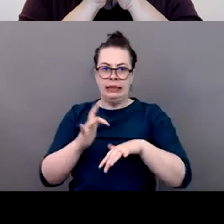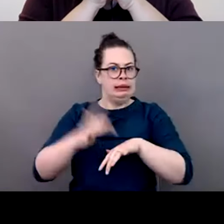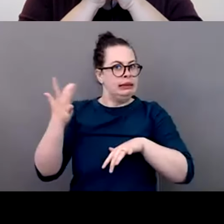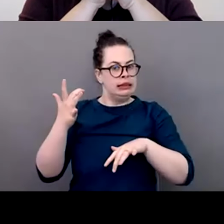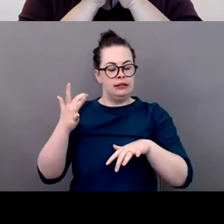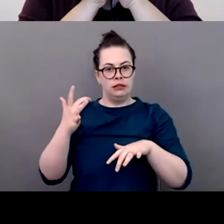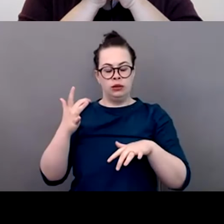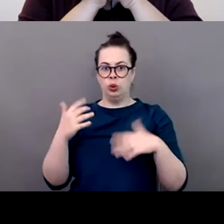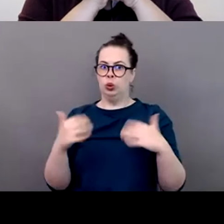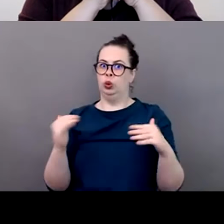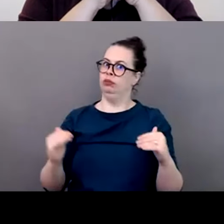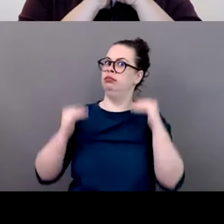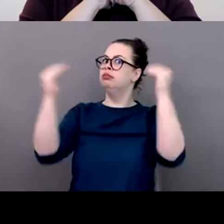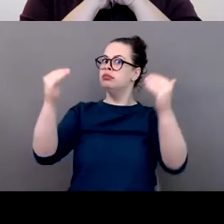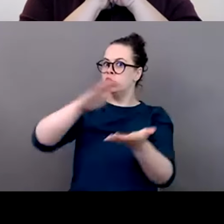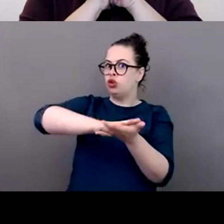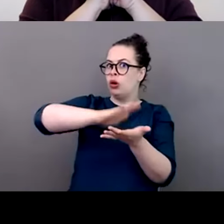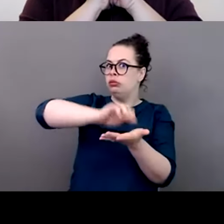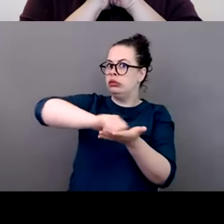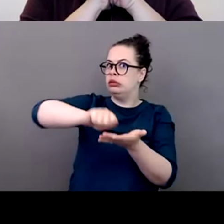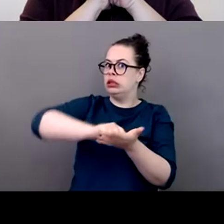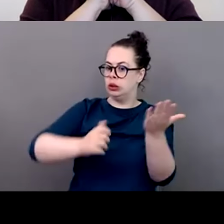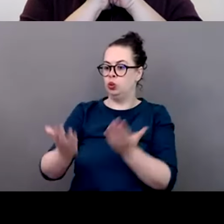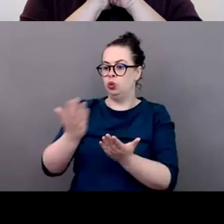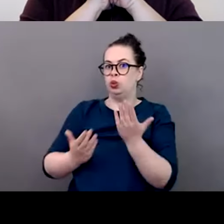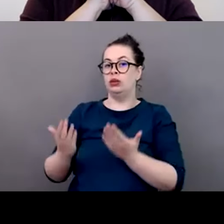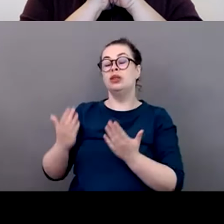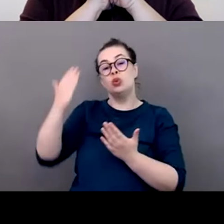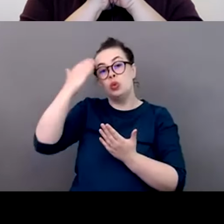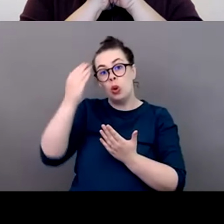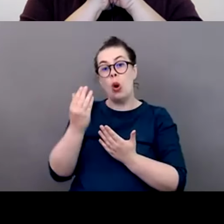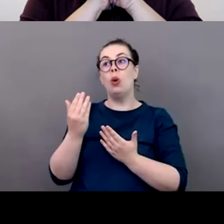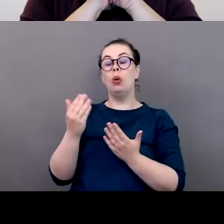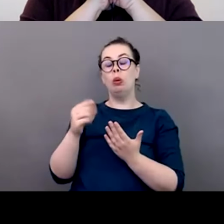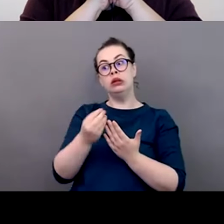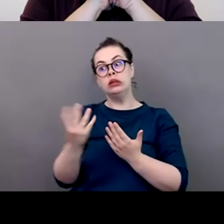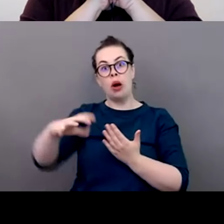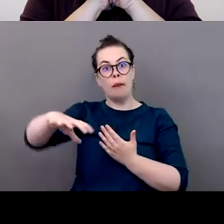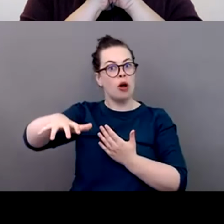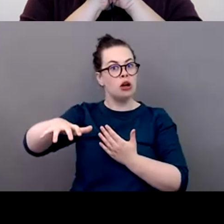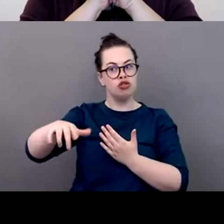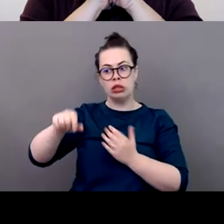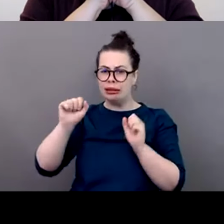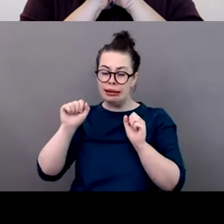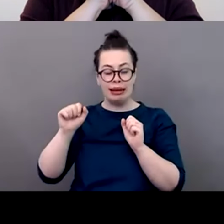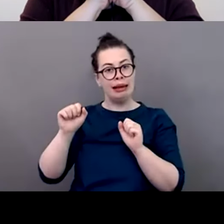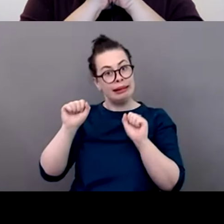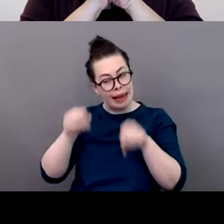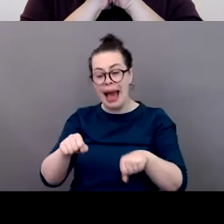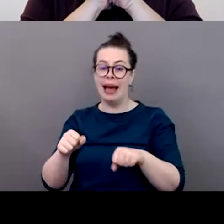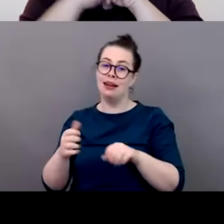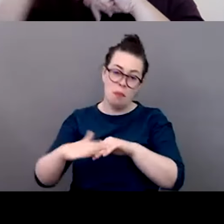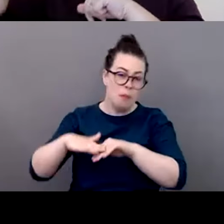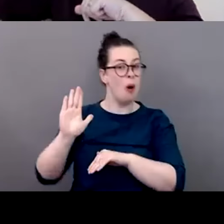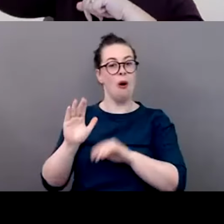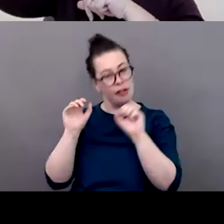because when you know that in that region, countries can do so much better, then you have much more courage or